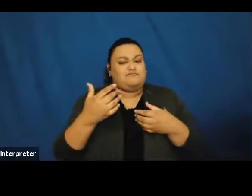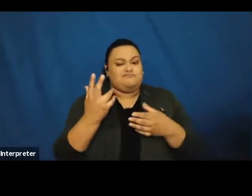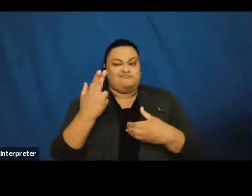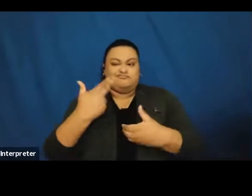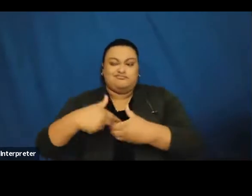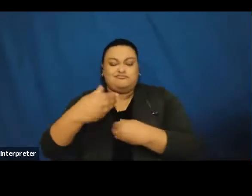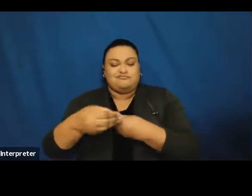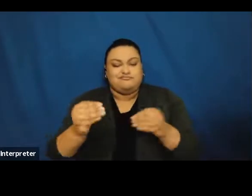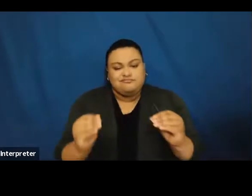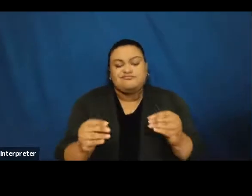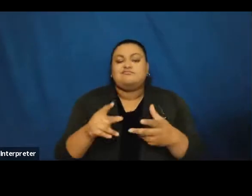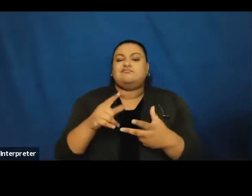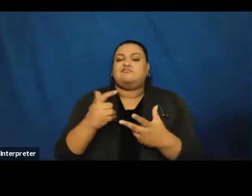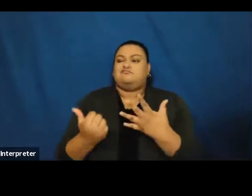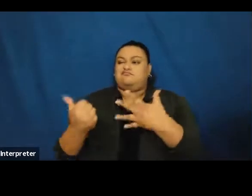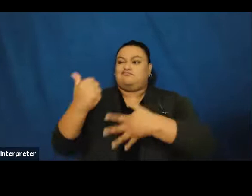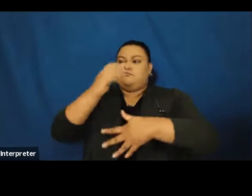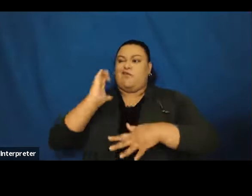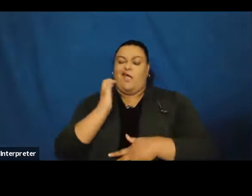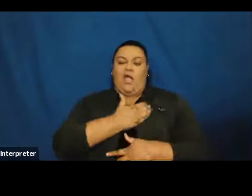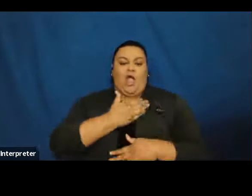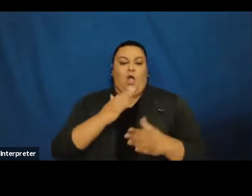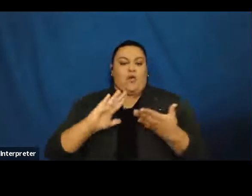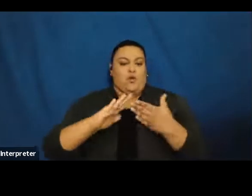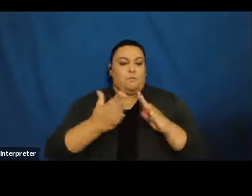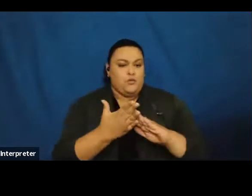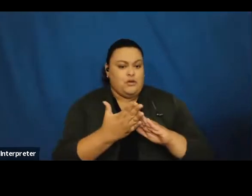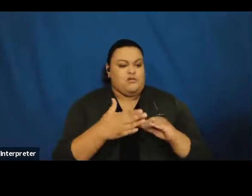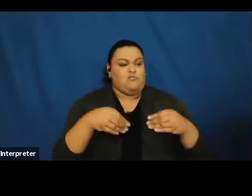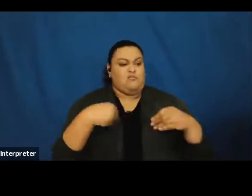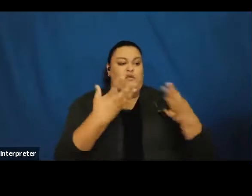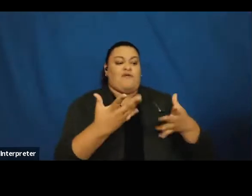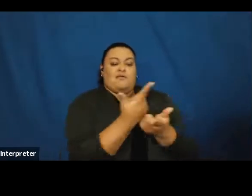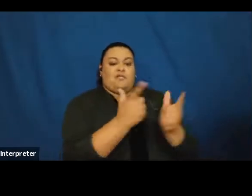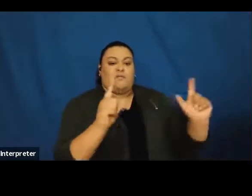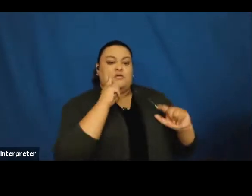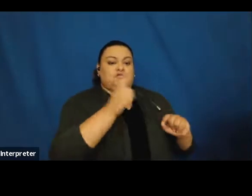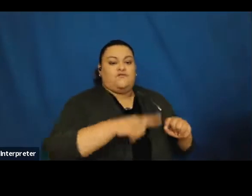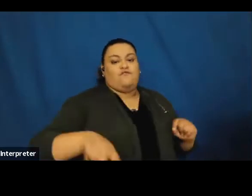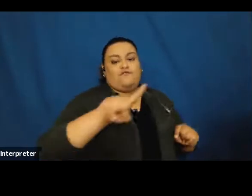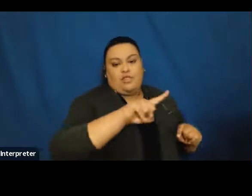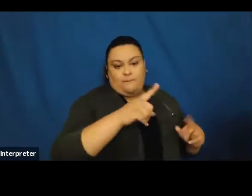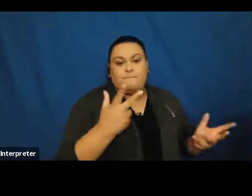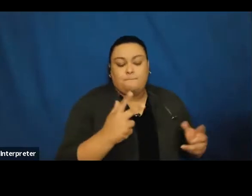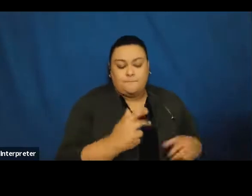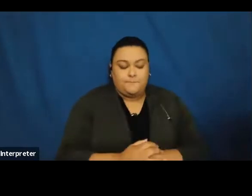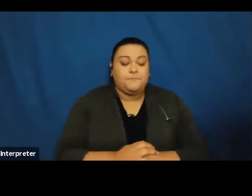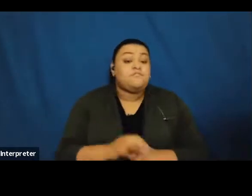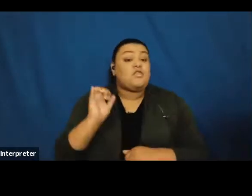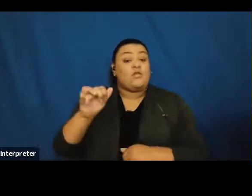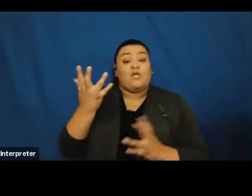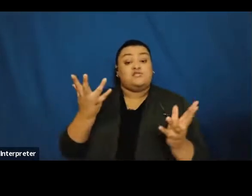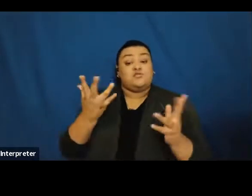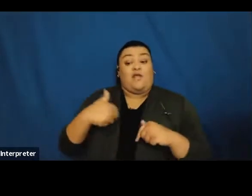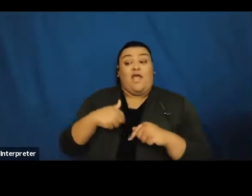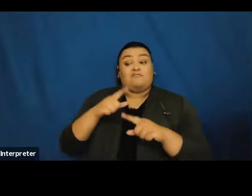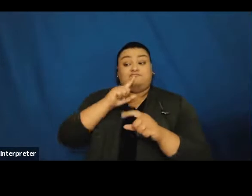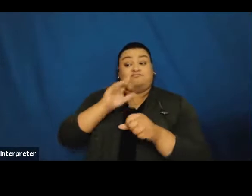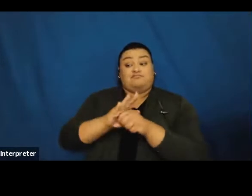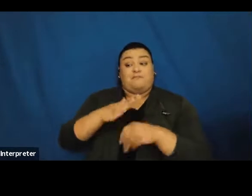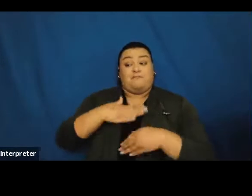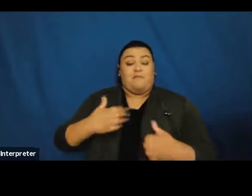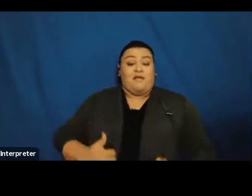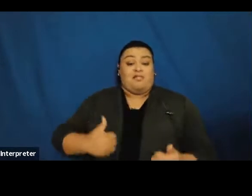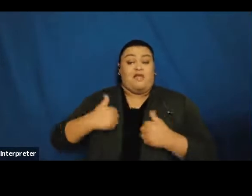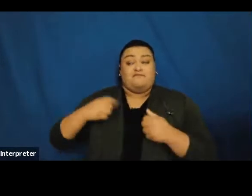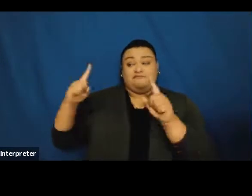put them in a better place, to give them their liberation, right, eventually. So that's just what I devoted my life to do. And I'm